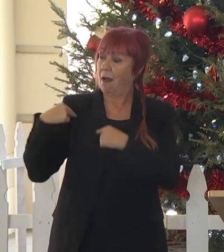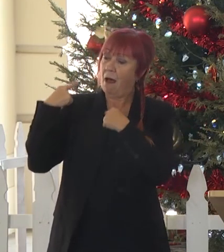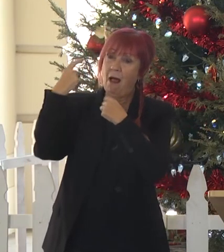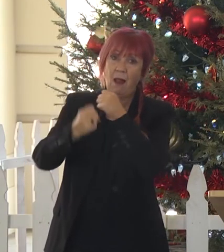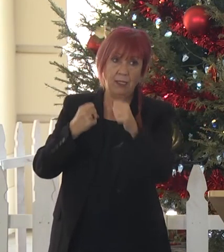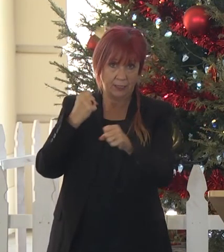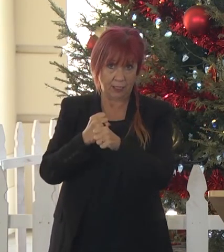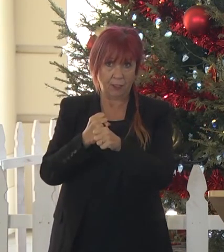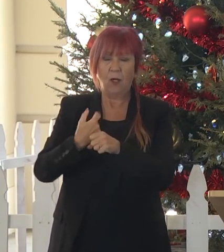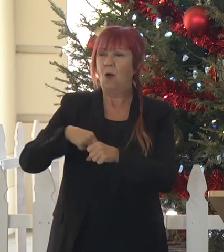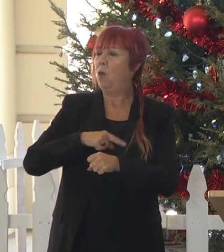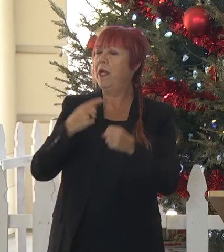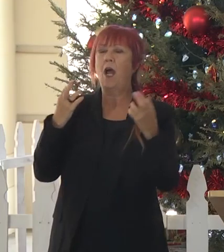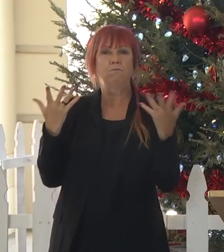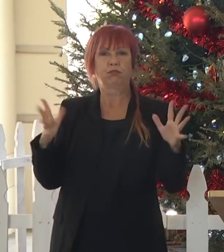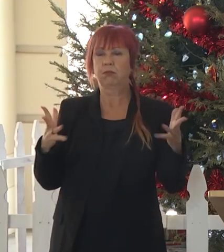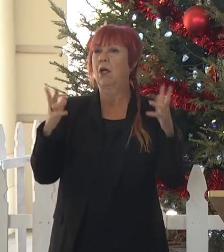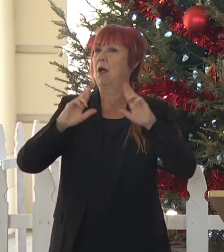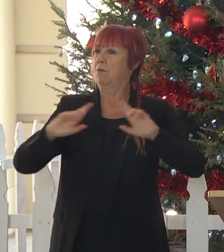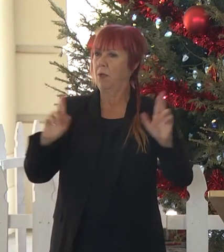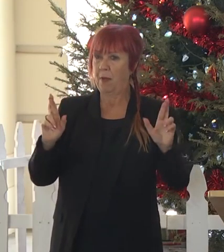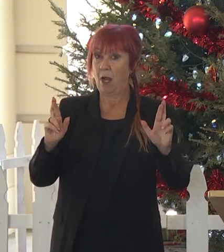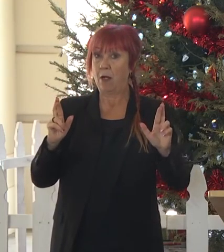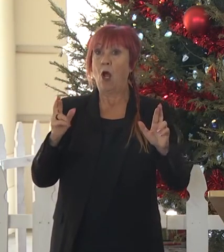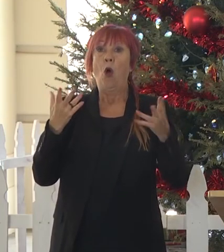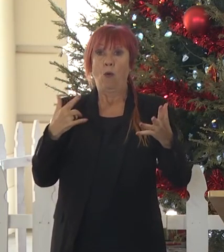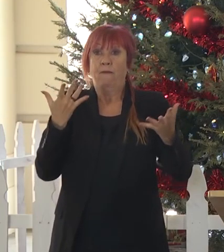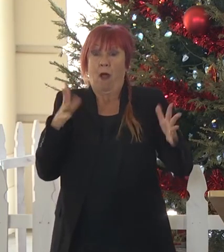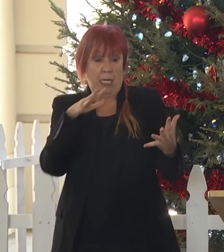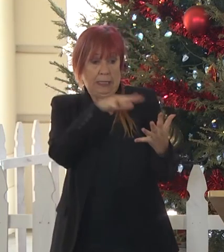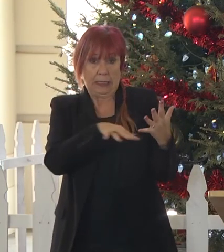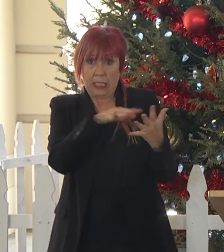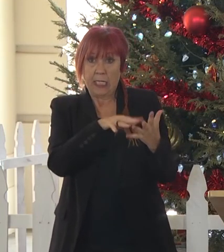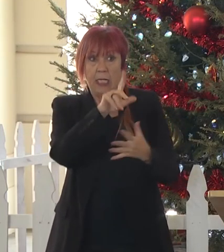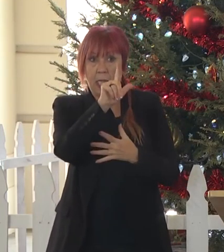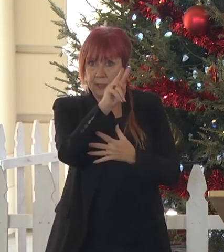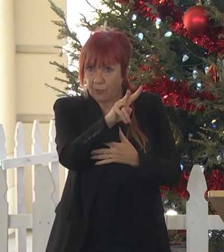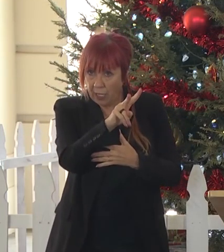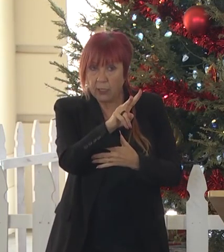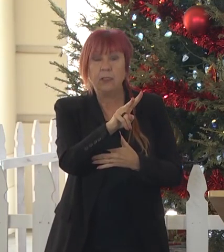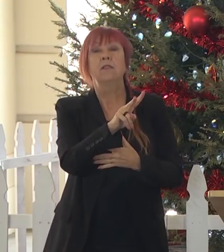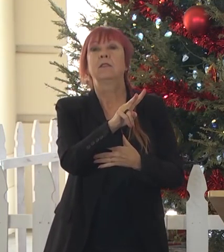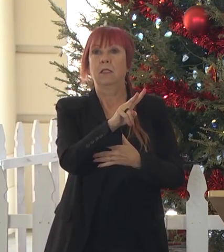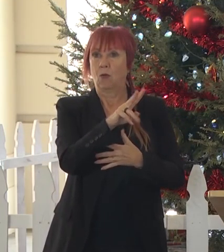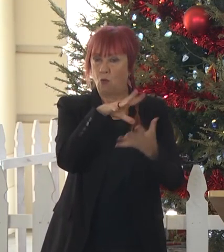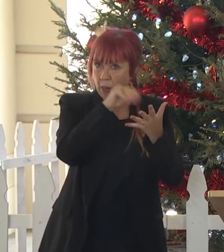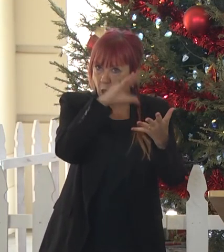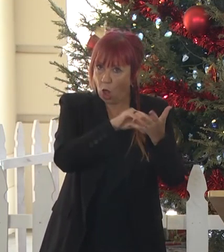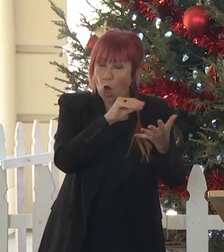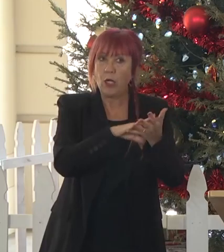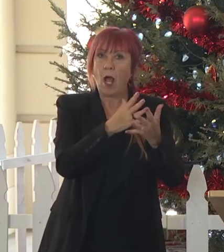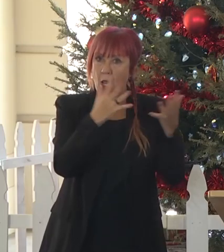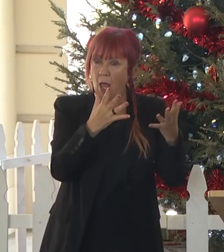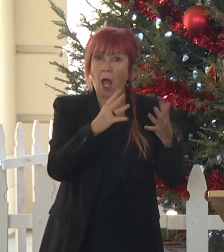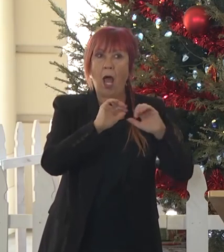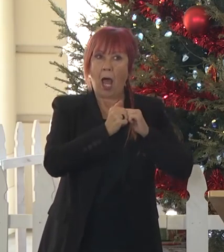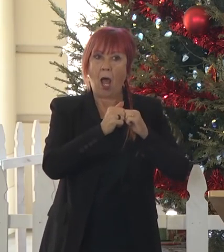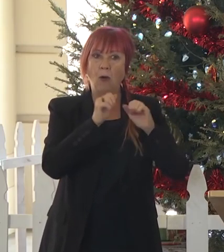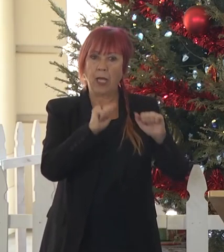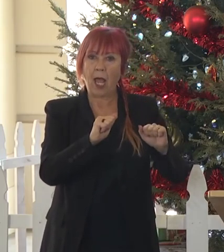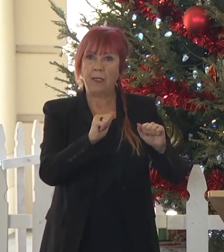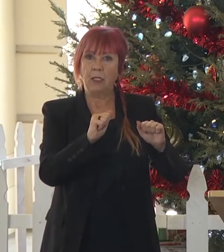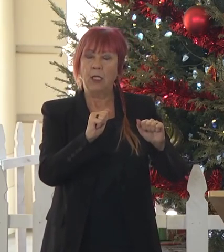we're well prepared. We have studied what happened in Las Vegas with a very interested perspective about how we might